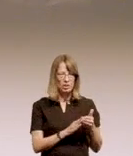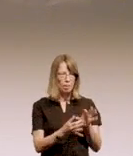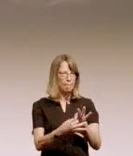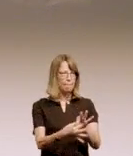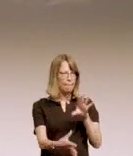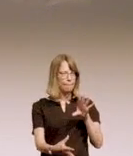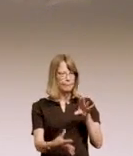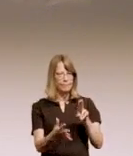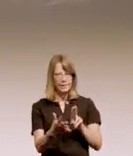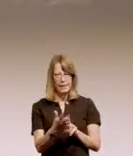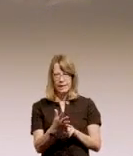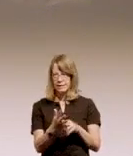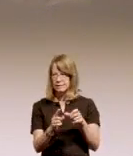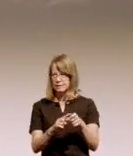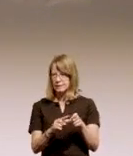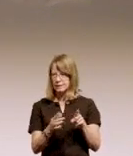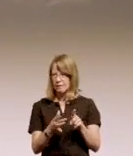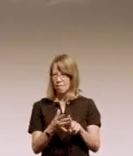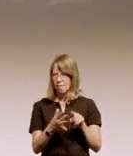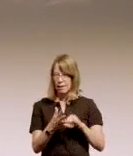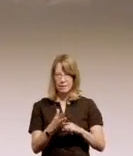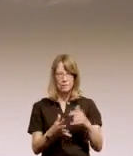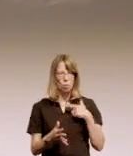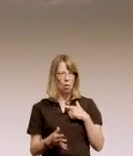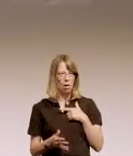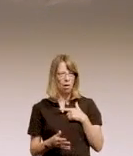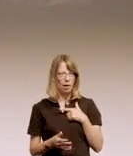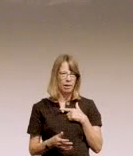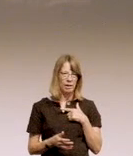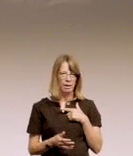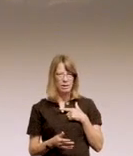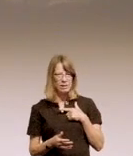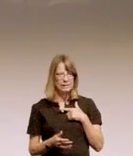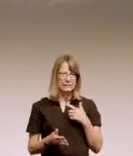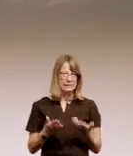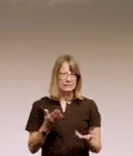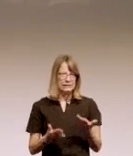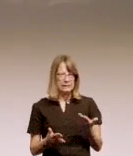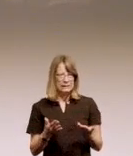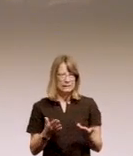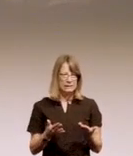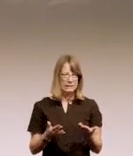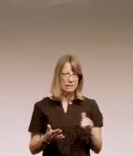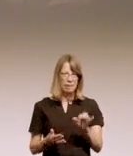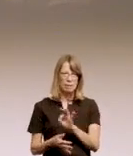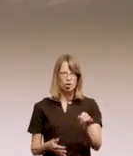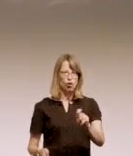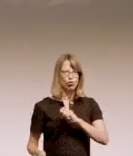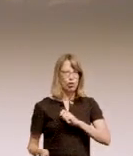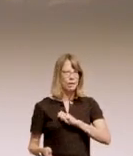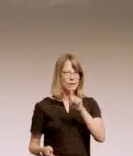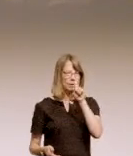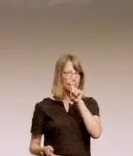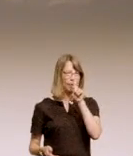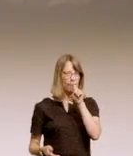Scheme. The reason being is that they're not necessarily trustworthy of outsiders, and so you have to make an engagement